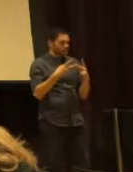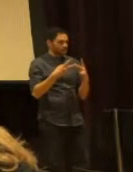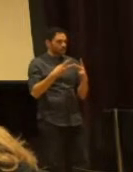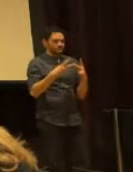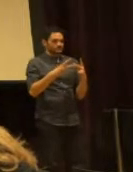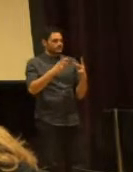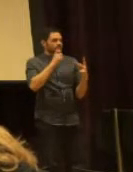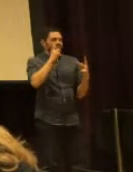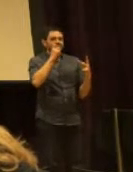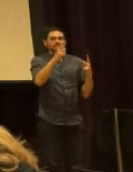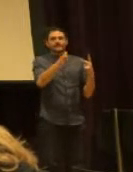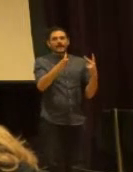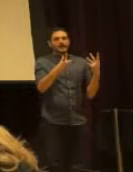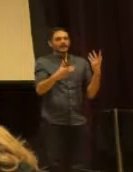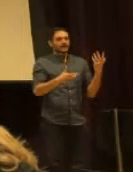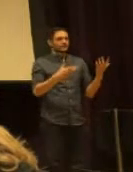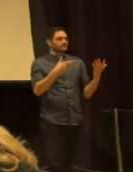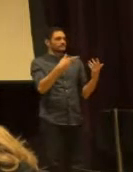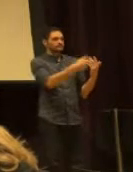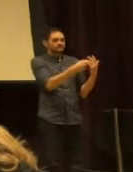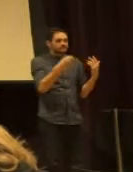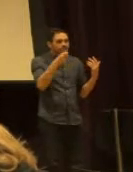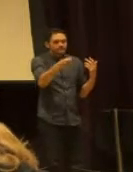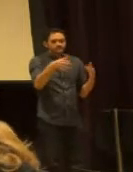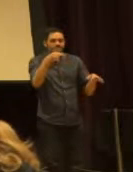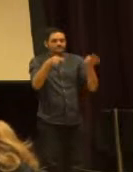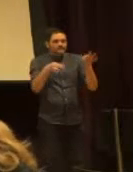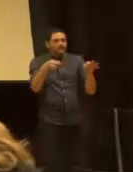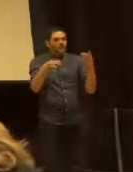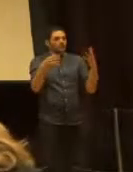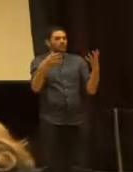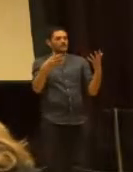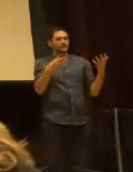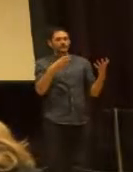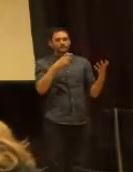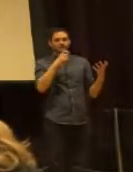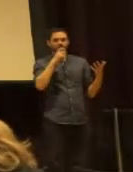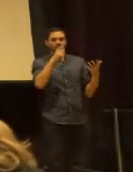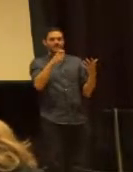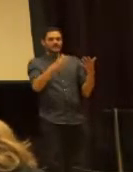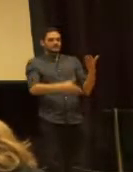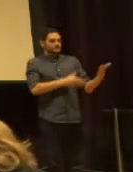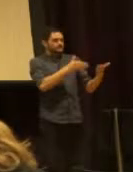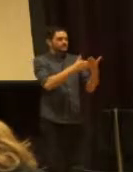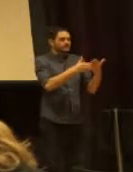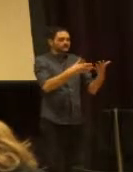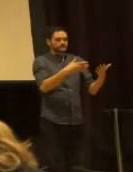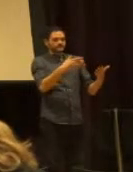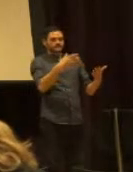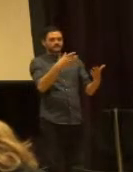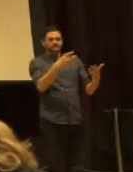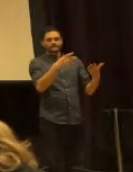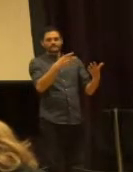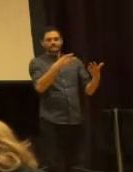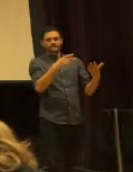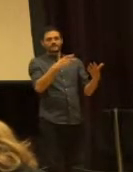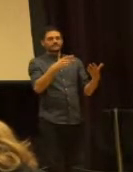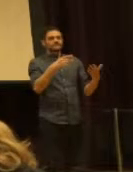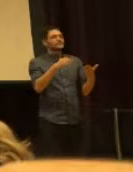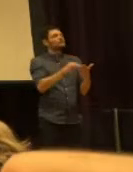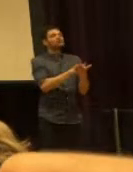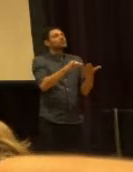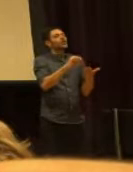persecuted or criminalized. New York State will not work with the police, will not work with other